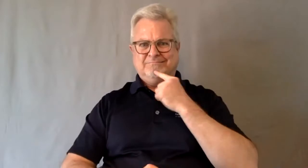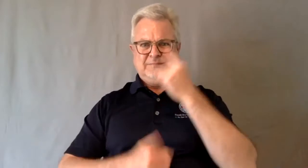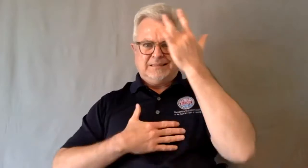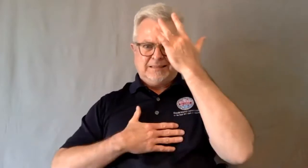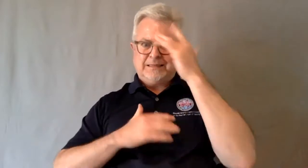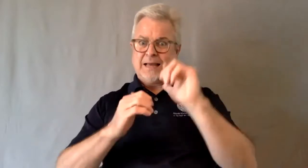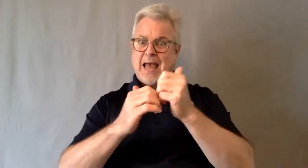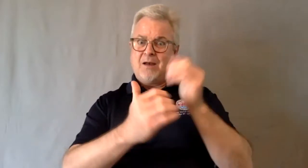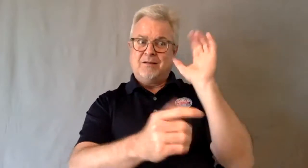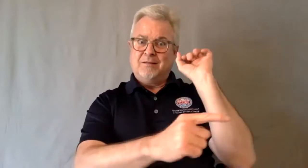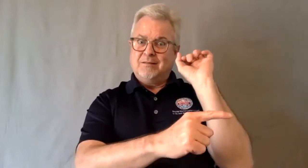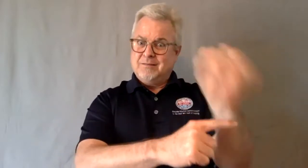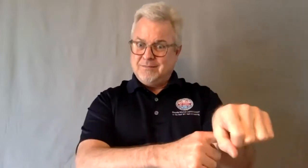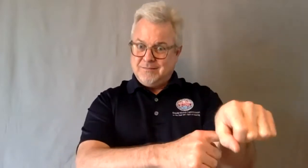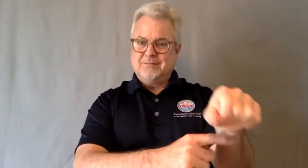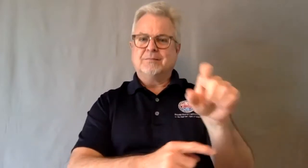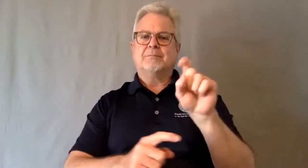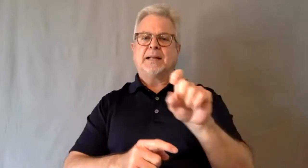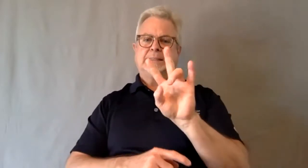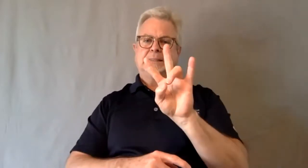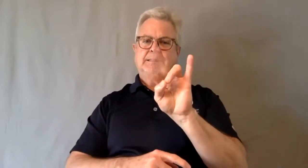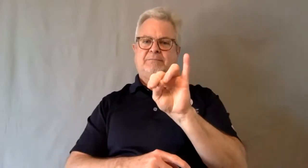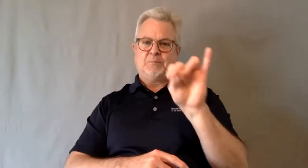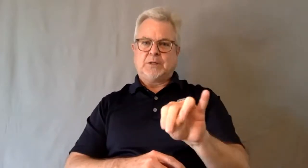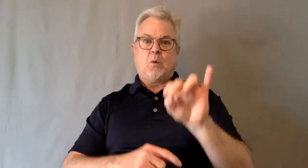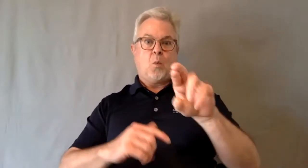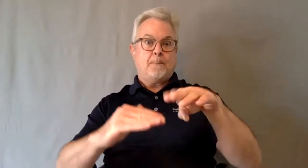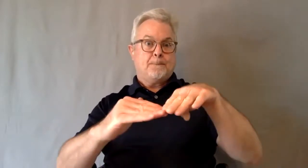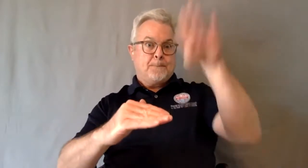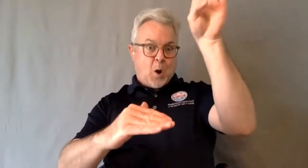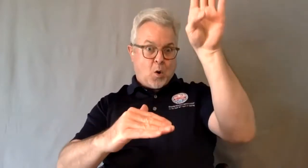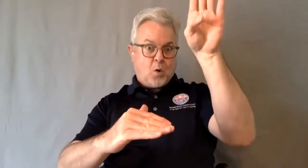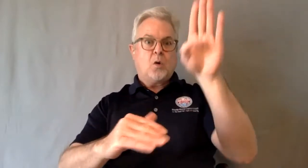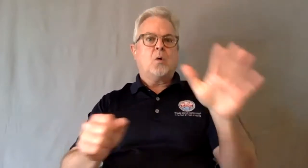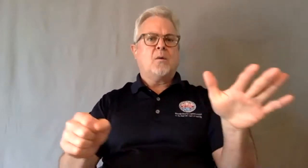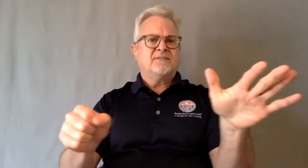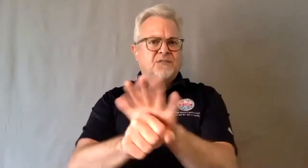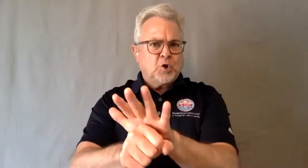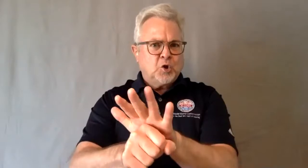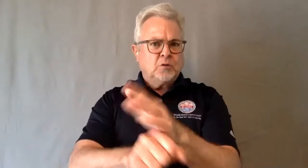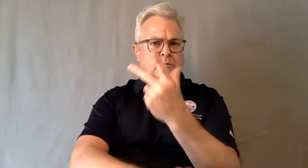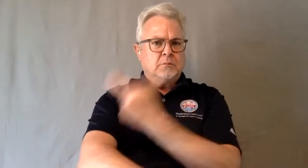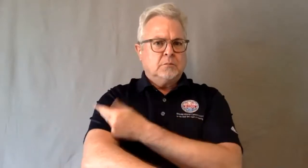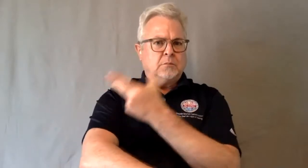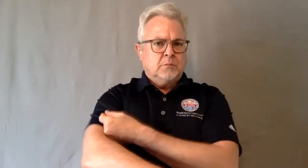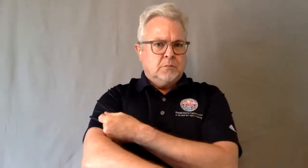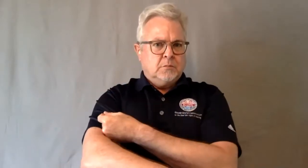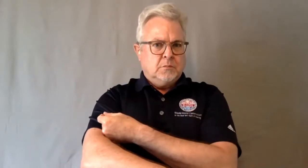to defeat the disease of COVID, we must have at least 70% of the